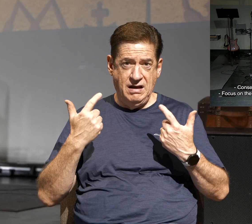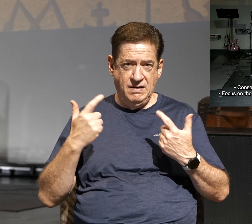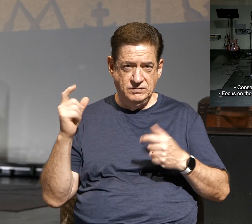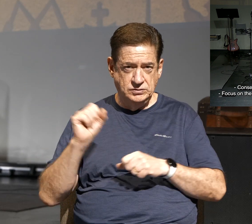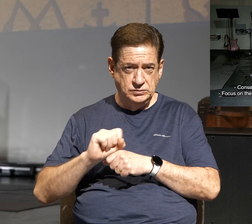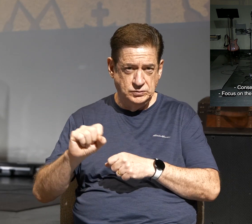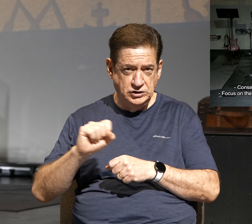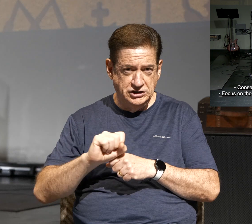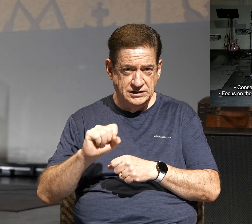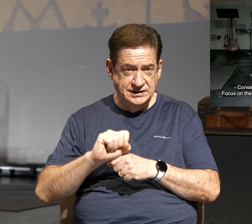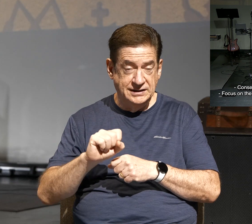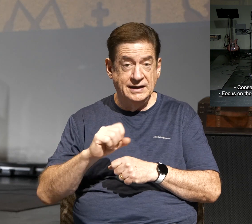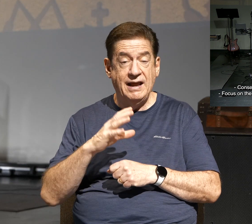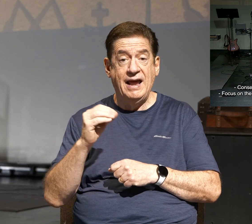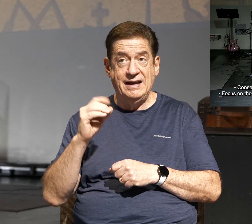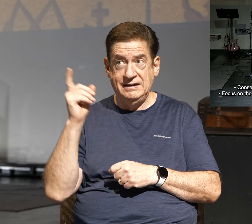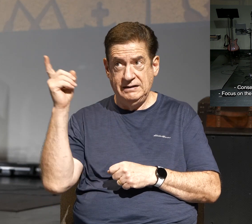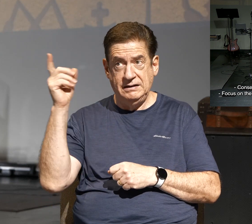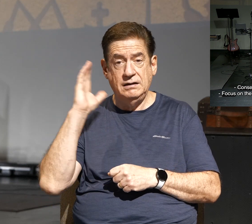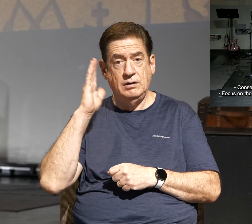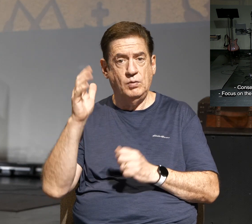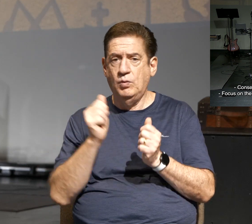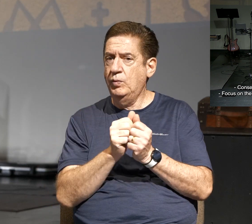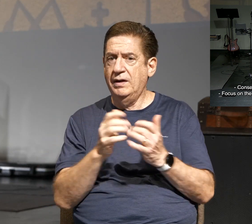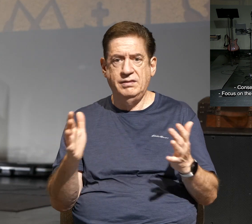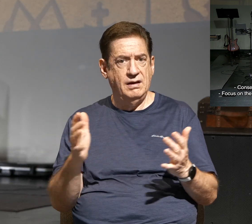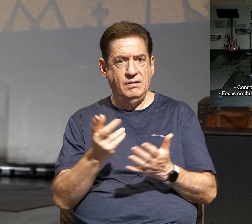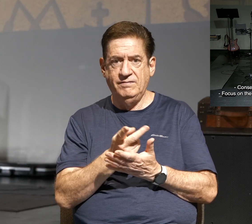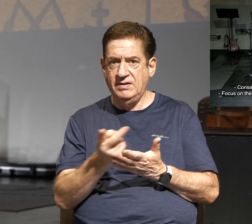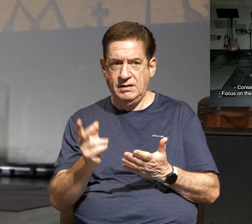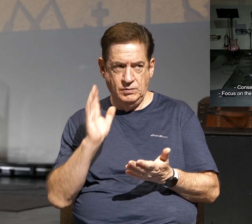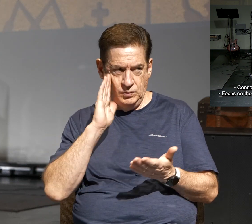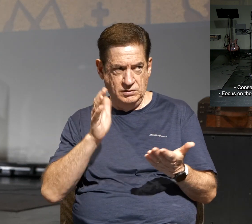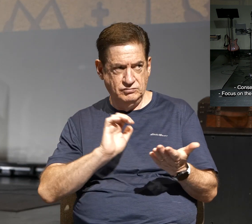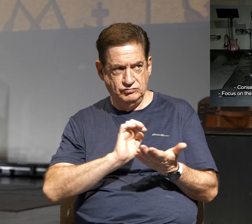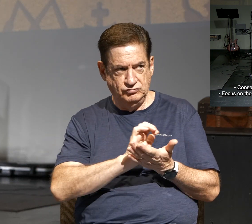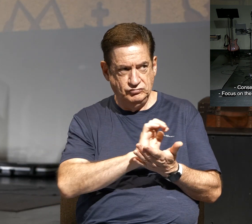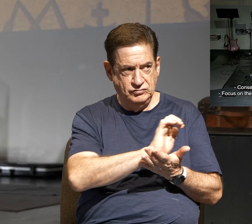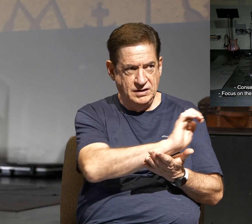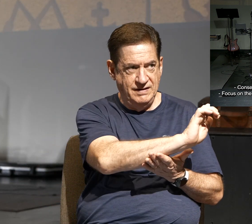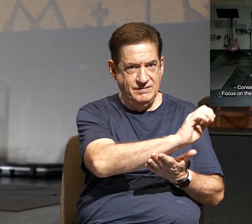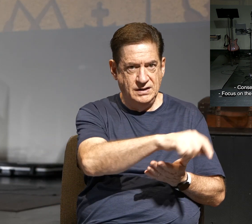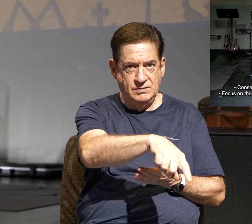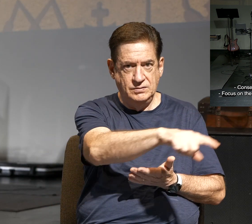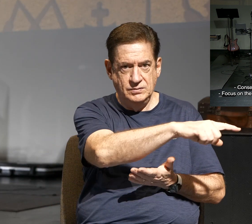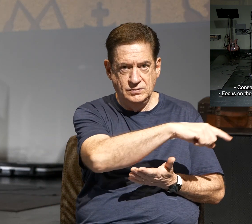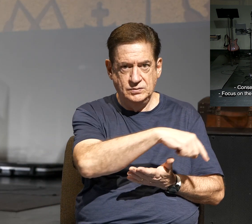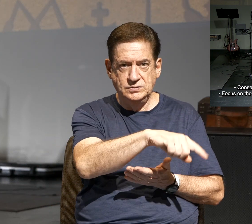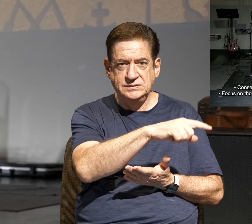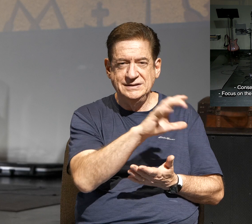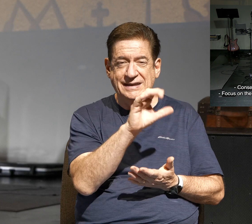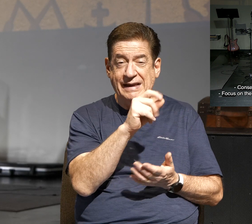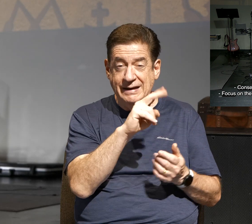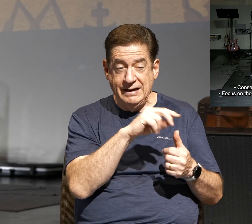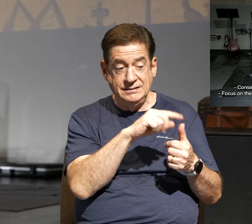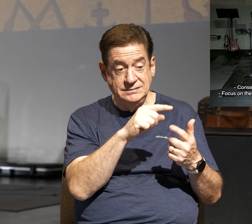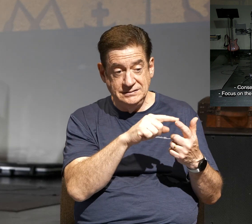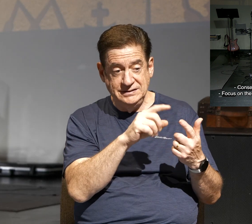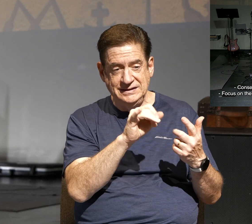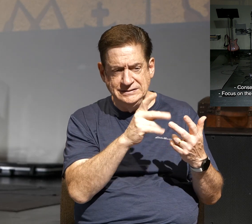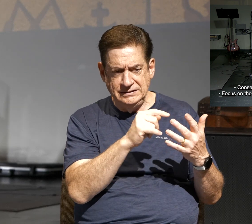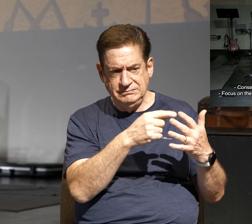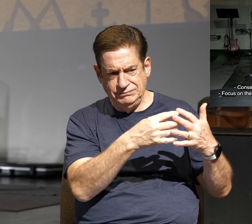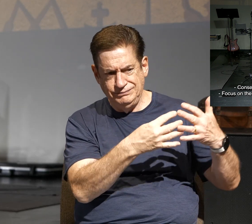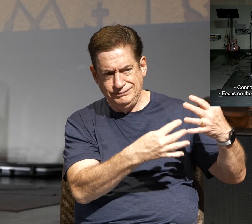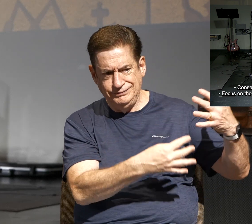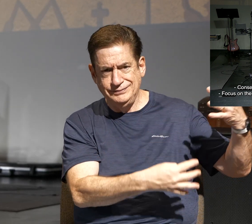working. And that he will without fail drive out from before you the Canaanites and the Hittites. And he goes through the